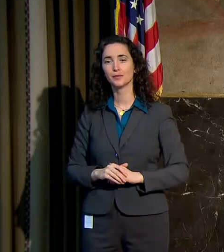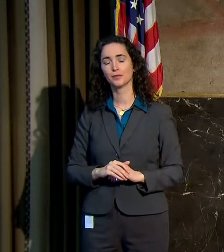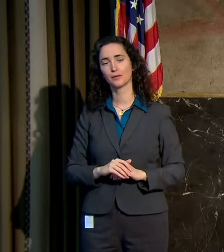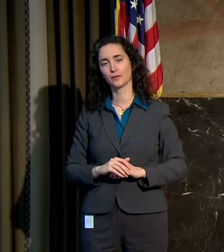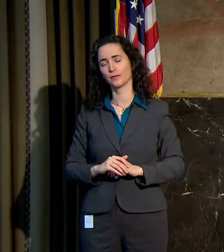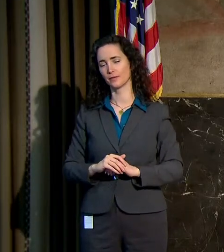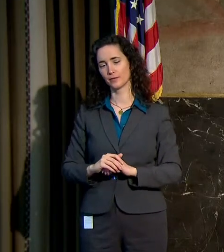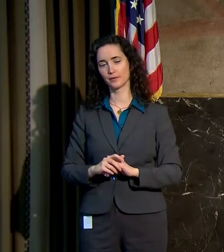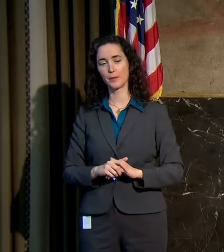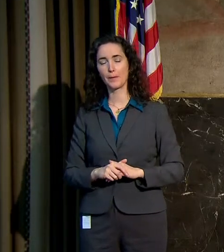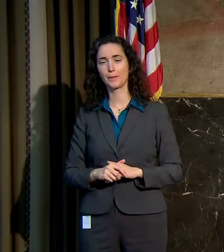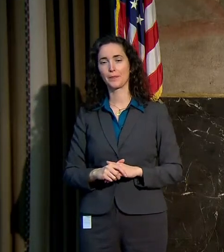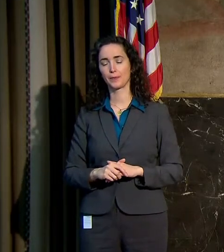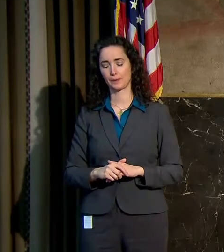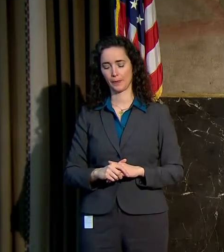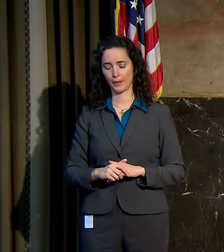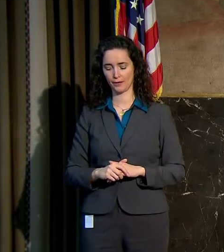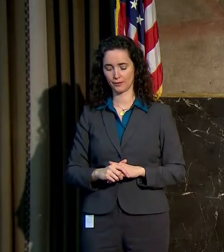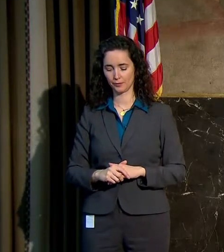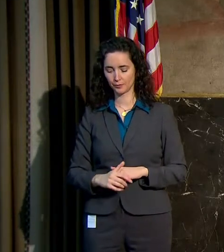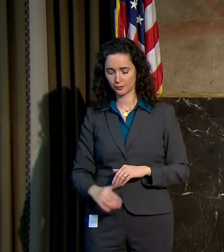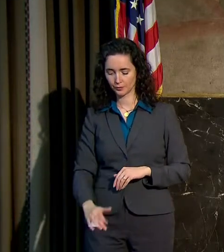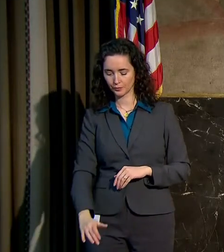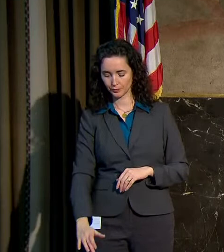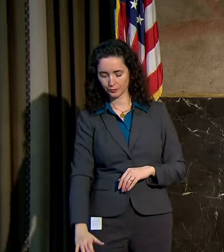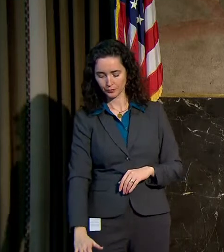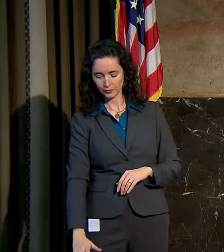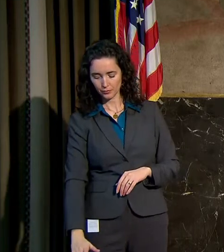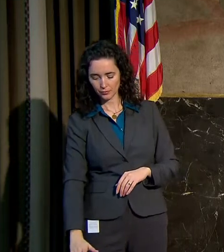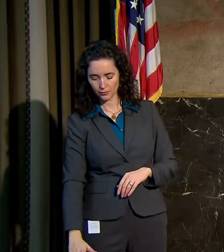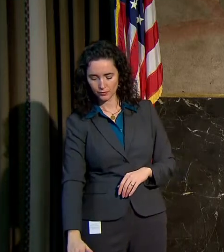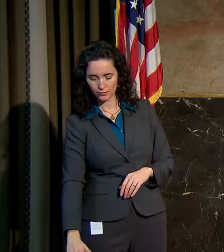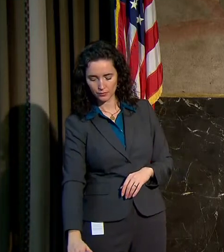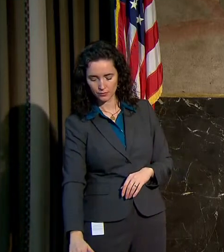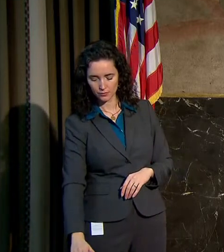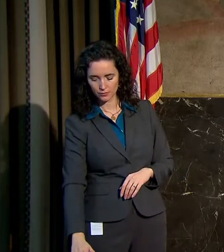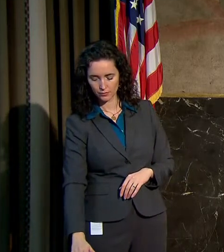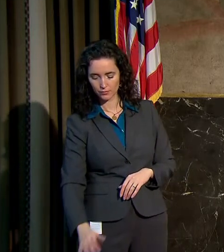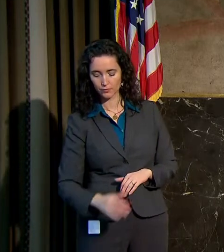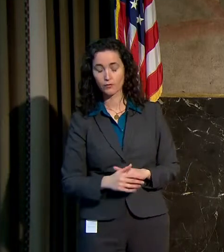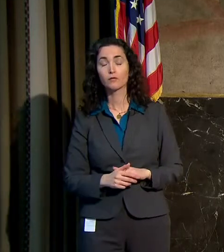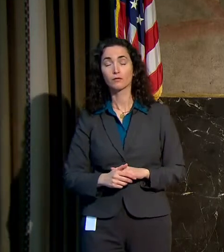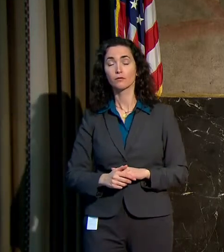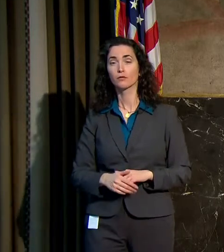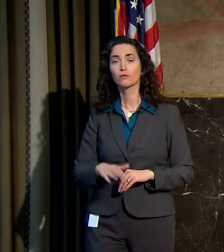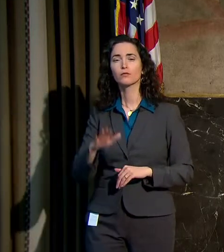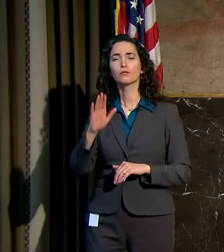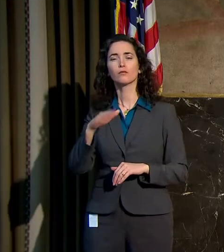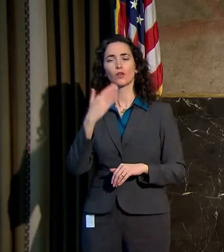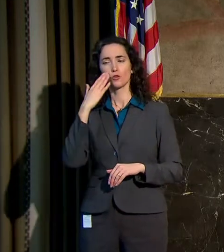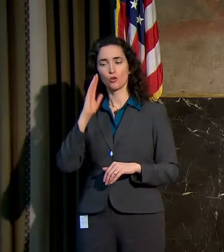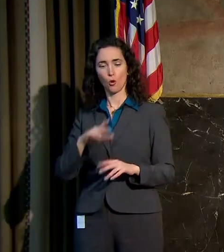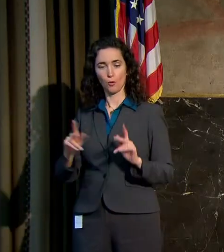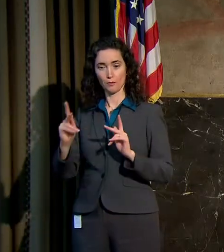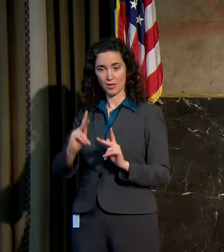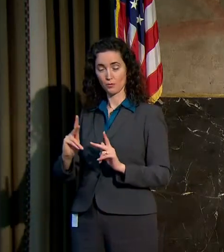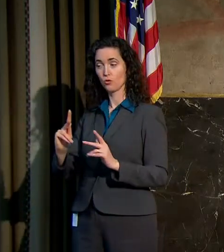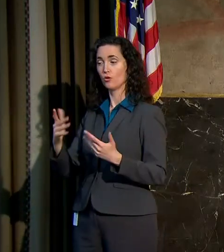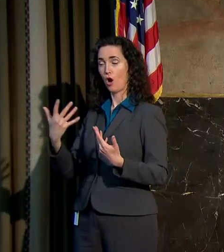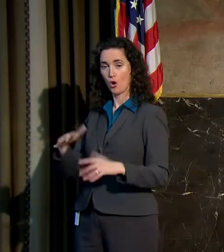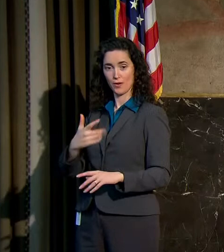in Louisiana. The health department has completed its analysis on the vaccination status of reinfections